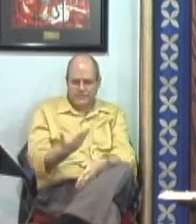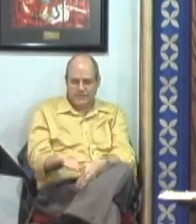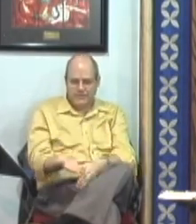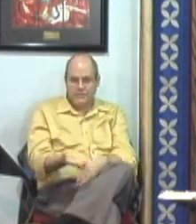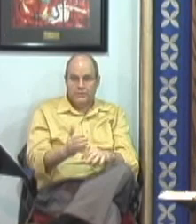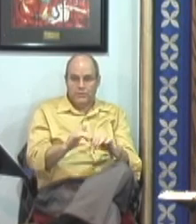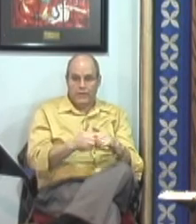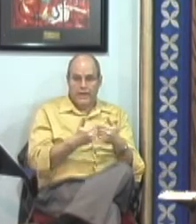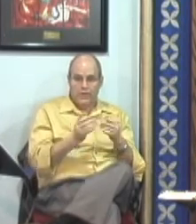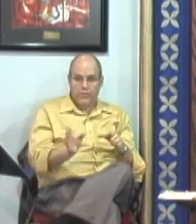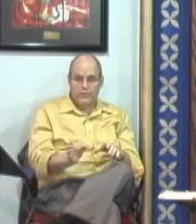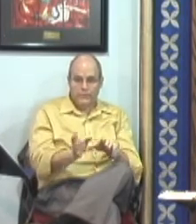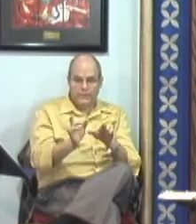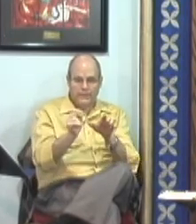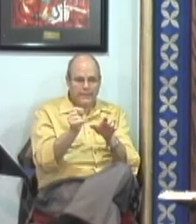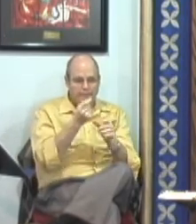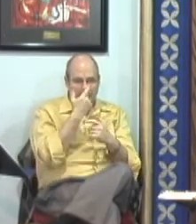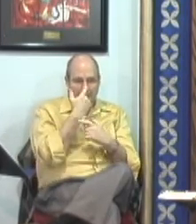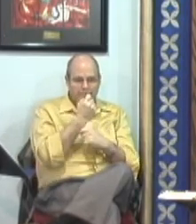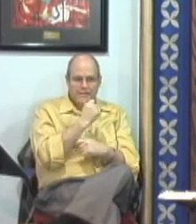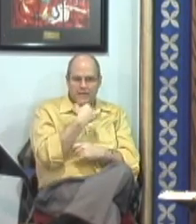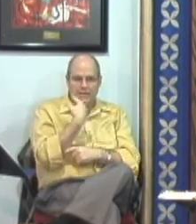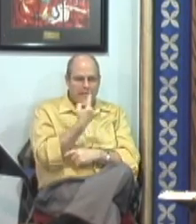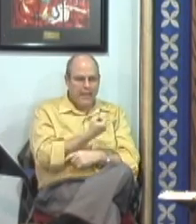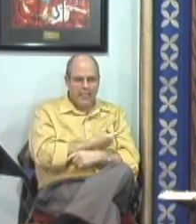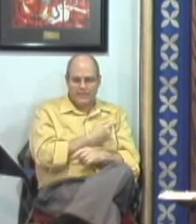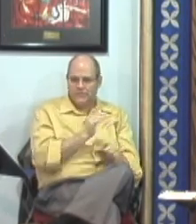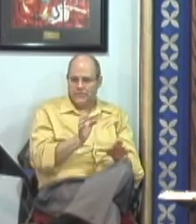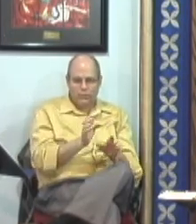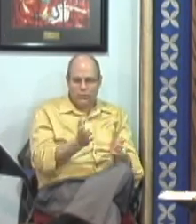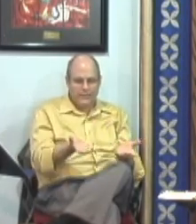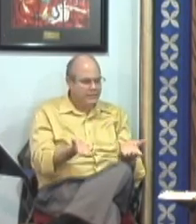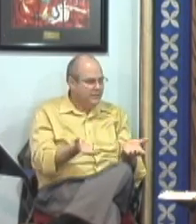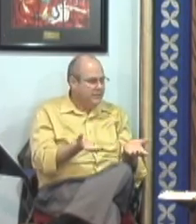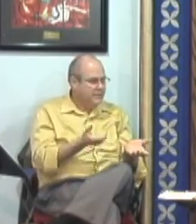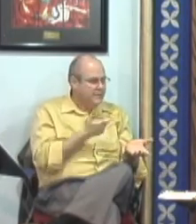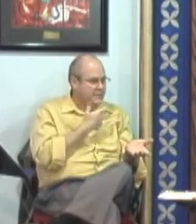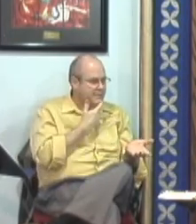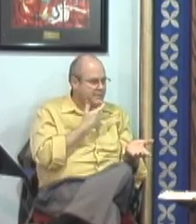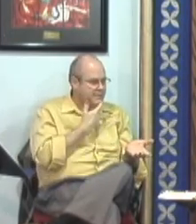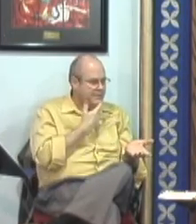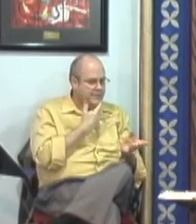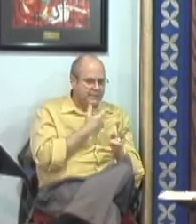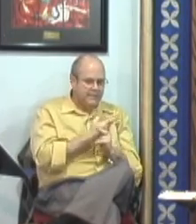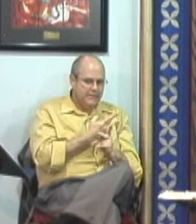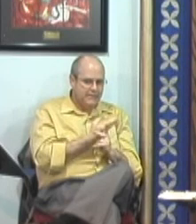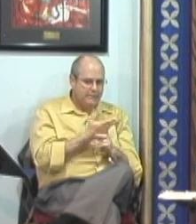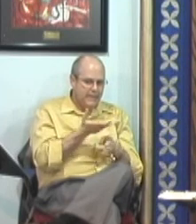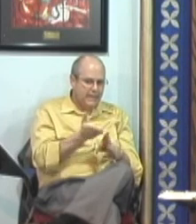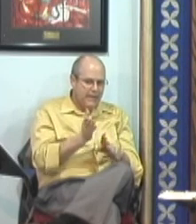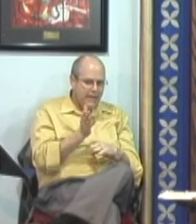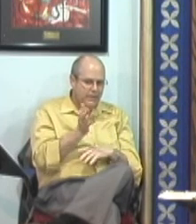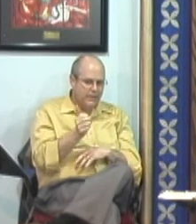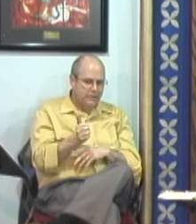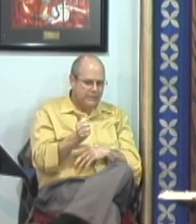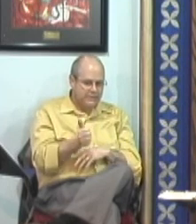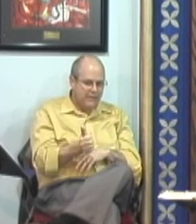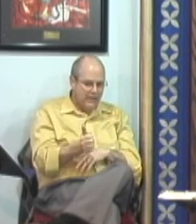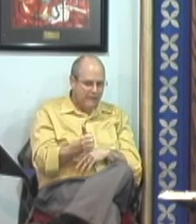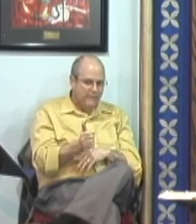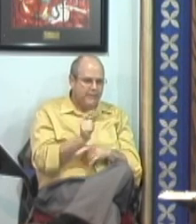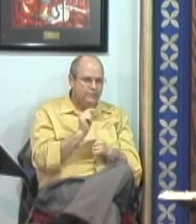how do we do it? Well, it's interesting. It doesn't tell us to do it. Do you know what it says? It says, keep letting yourself